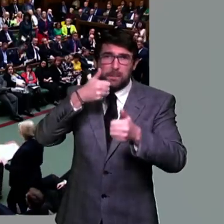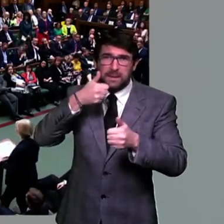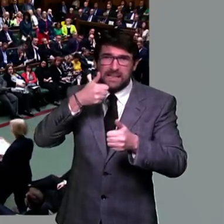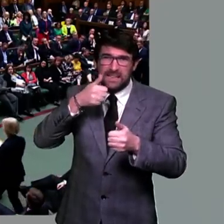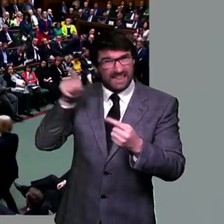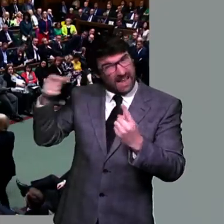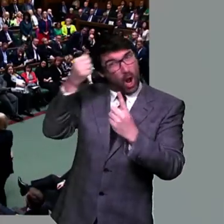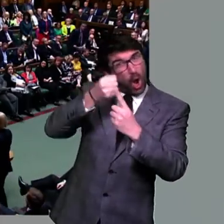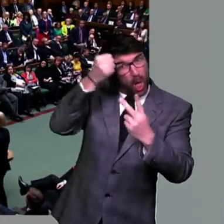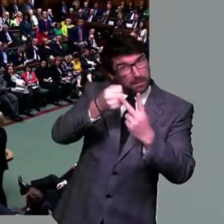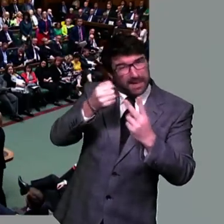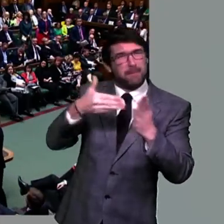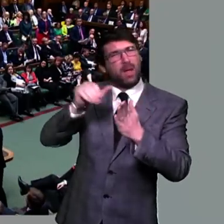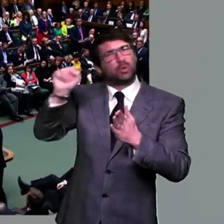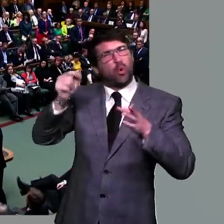Prime Minister.